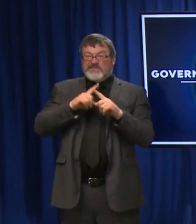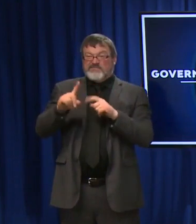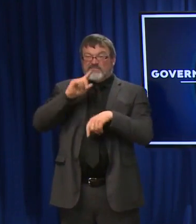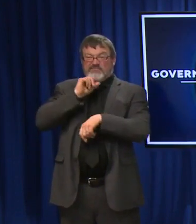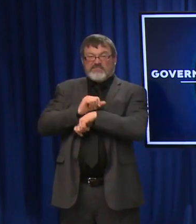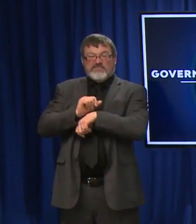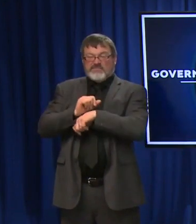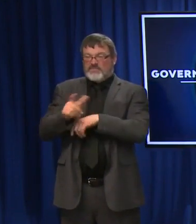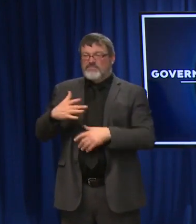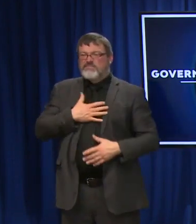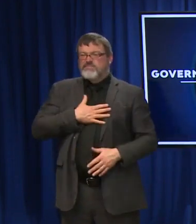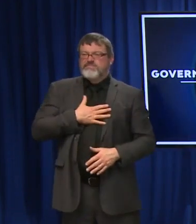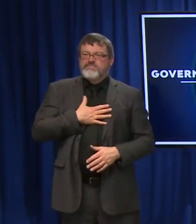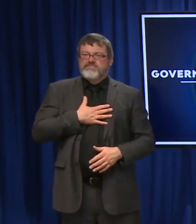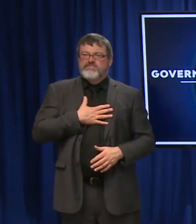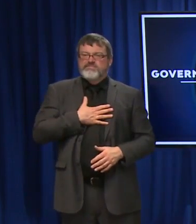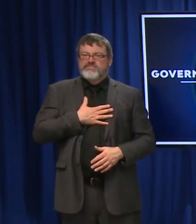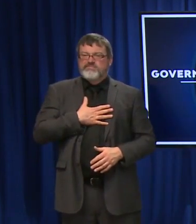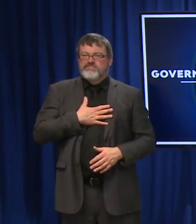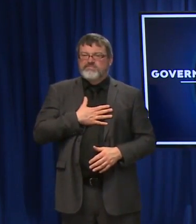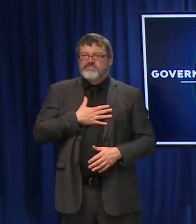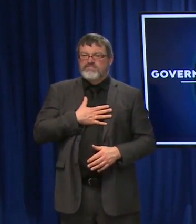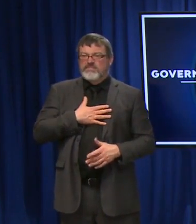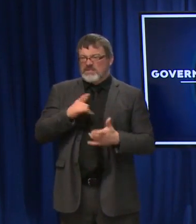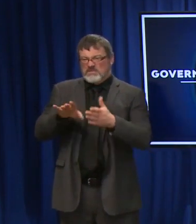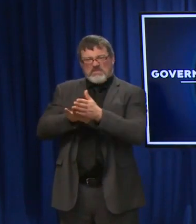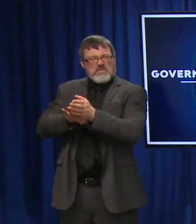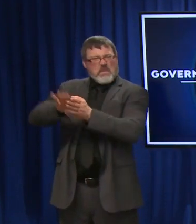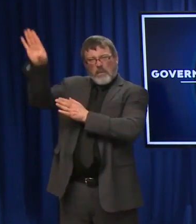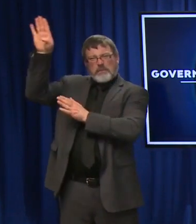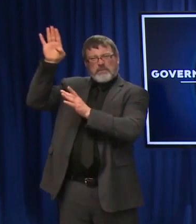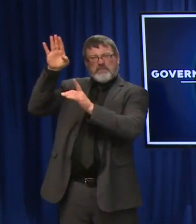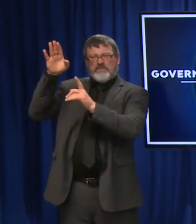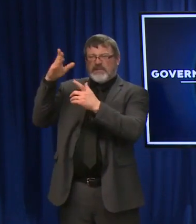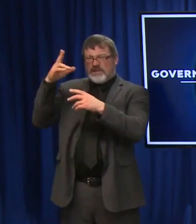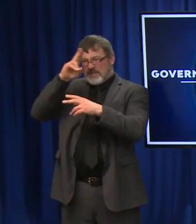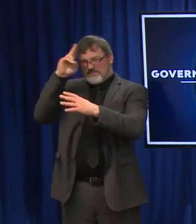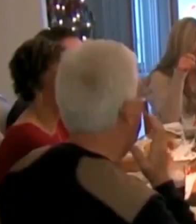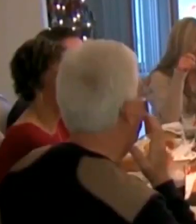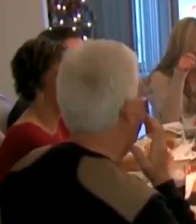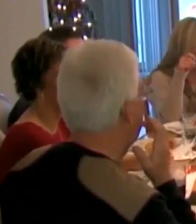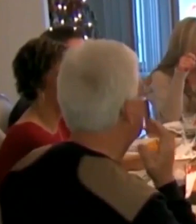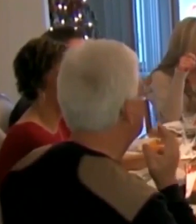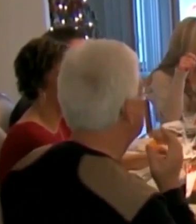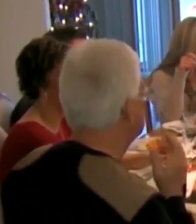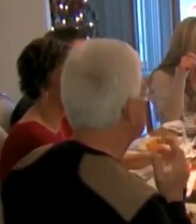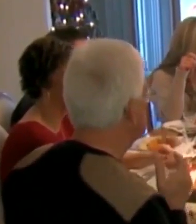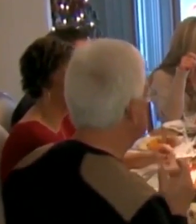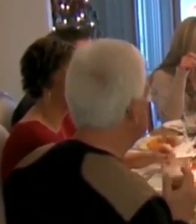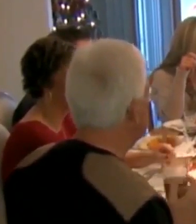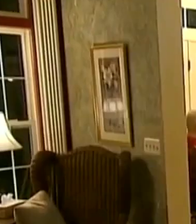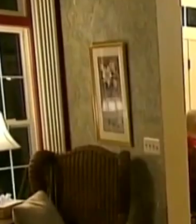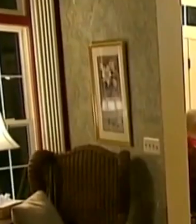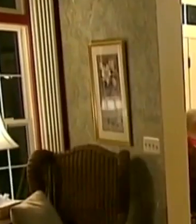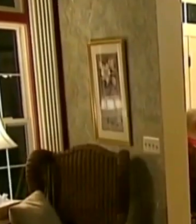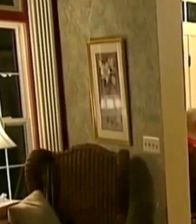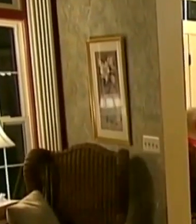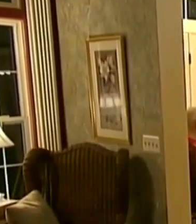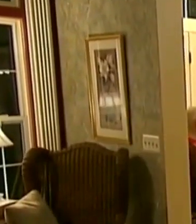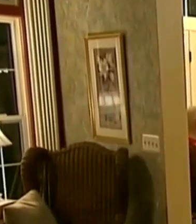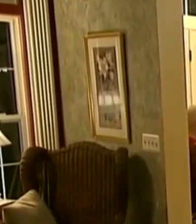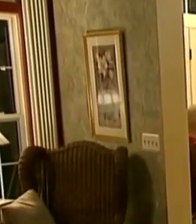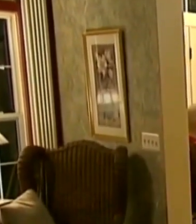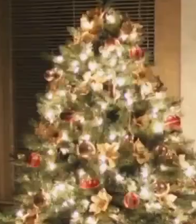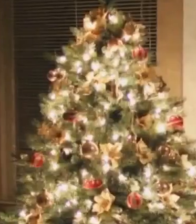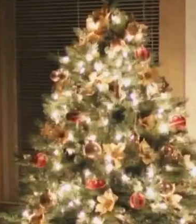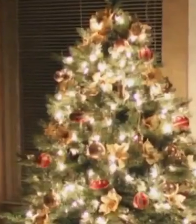there is, I think, an extreme hesitancy by a certain amount of the population to get vaccinated. And while the surge is real, he and Dr. Chan are